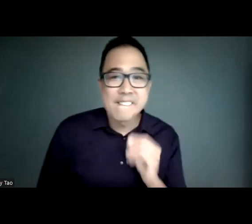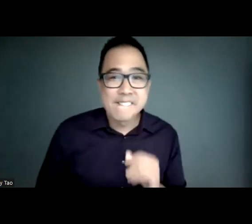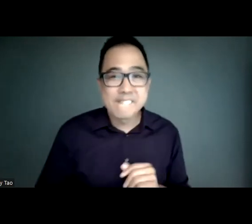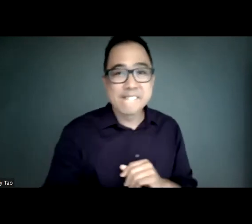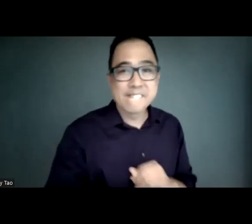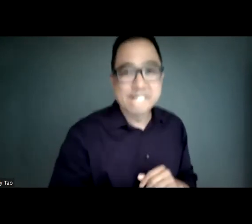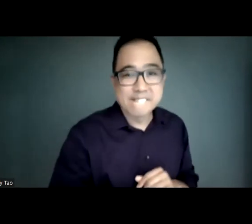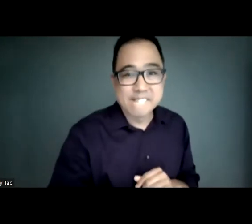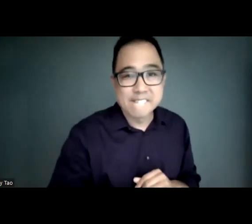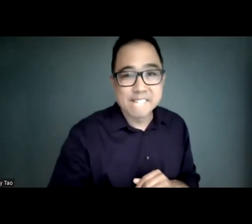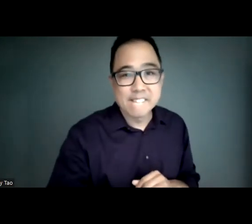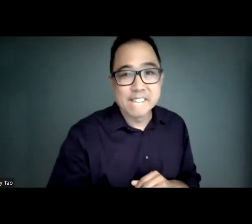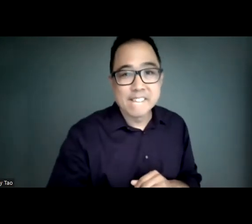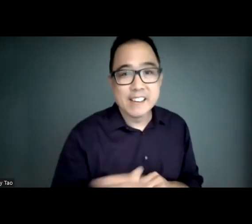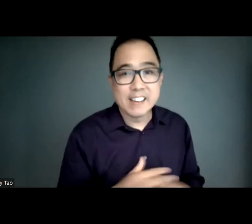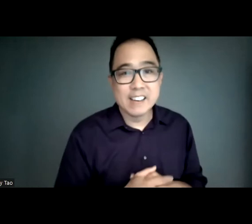those things?